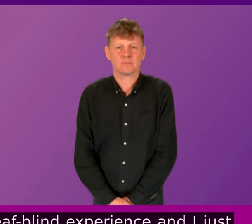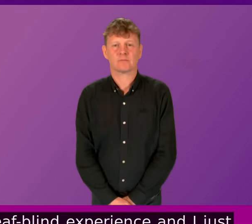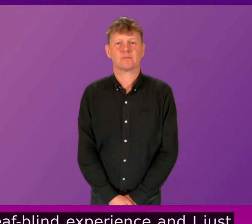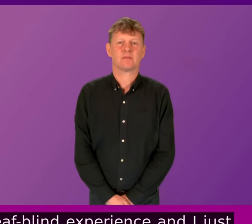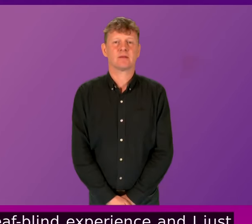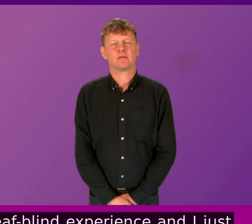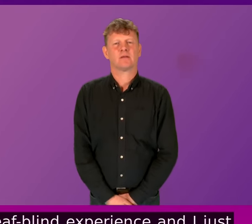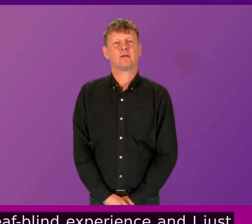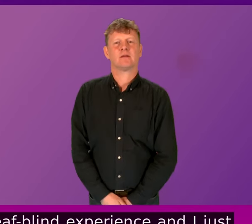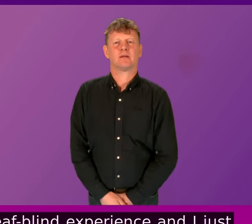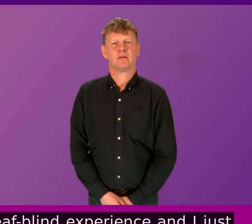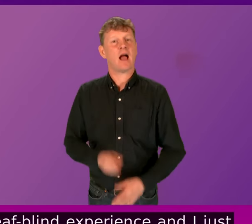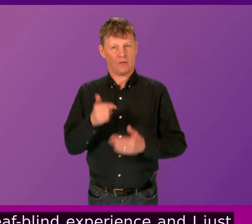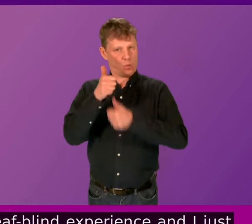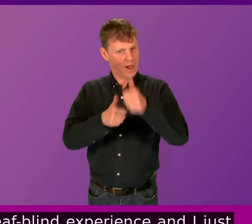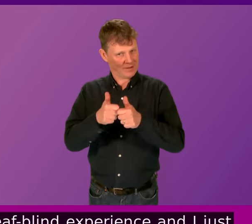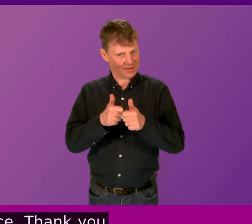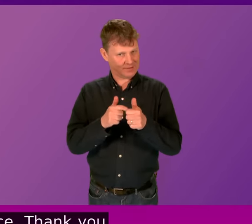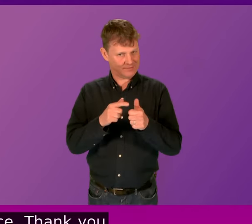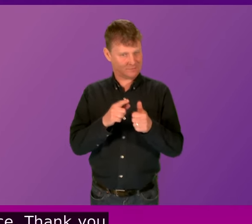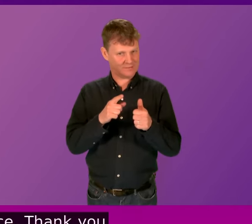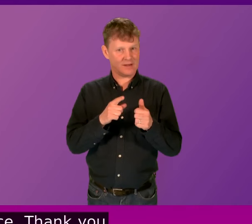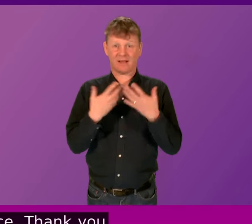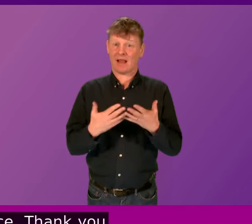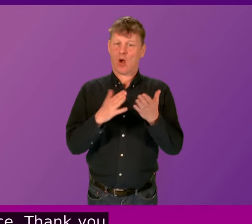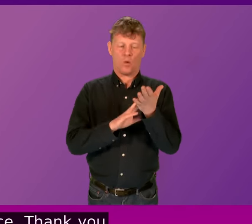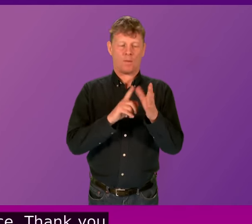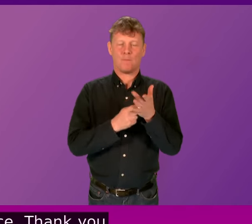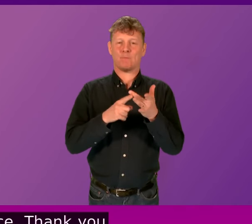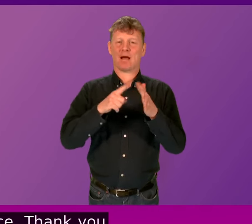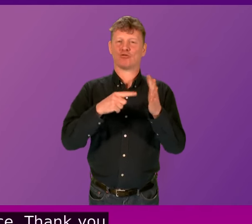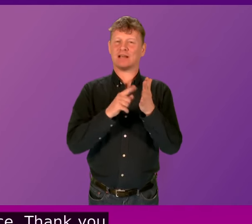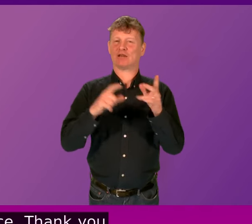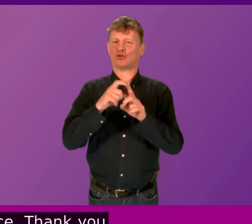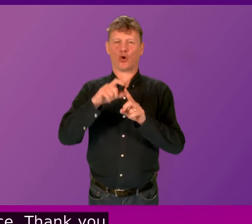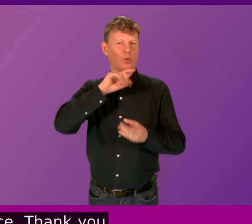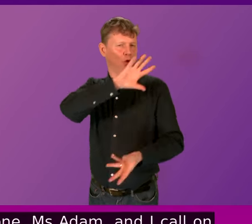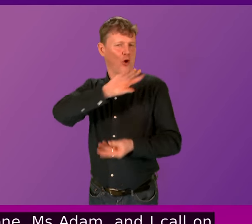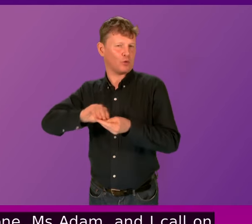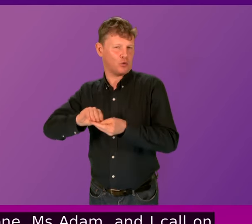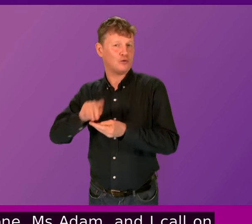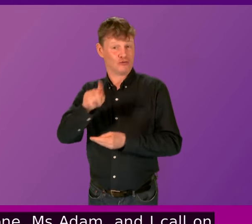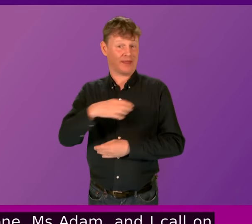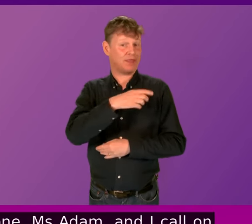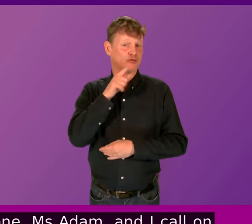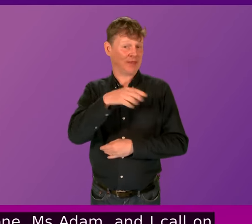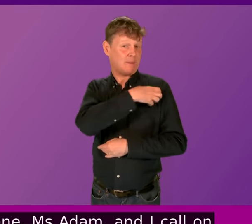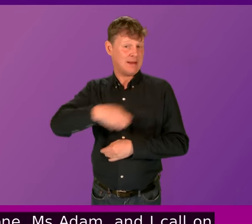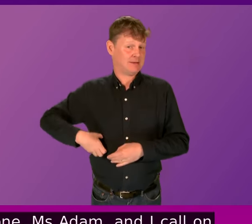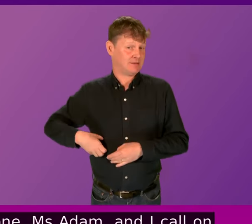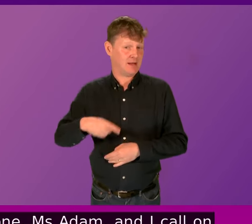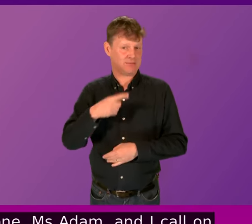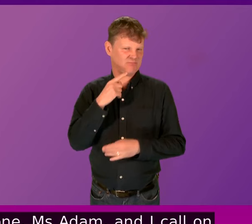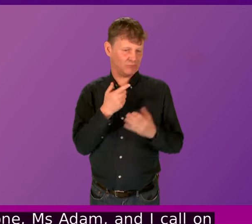I'm sure you have. Well done, Ms. Adam. I now call on Marie Todd to conclude the debate. Minister, around 7 minutes, please. Thank